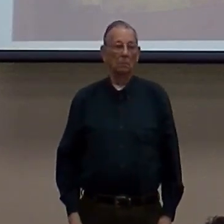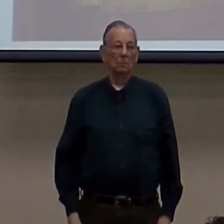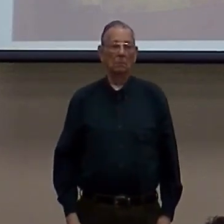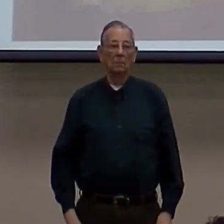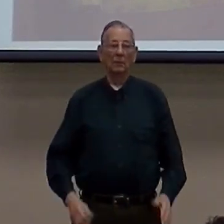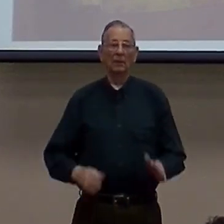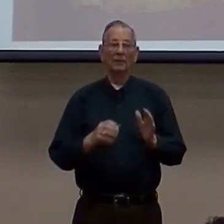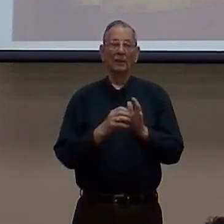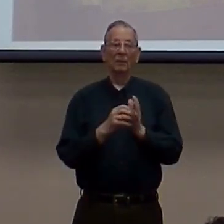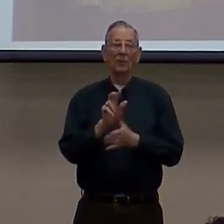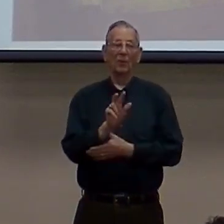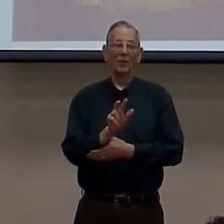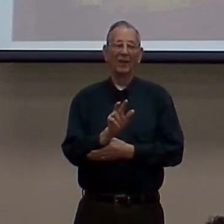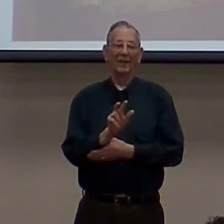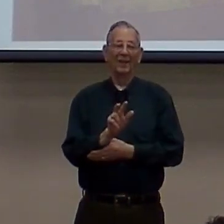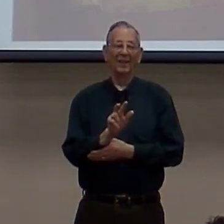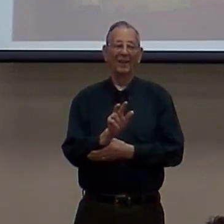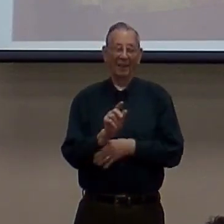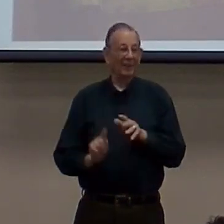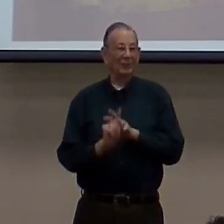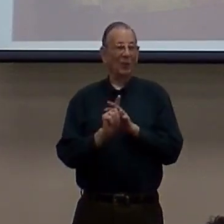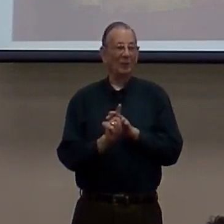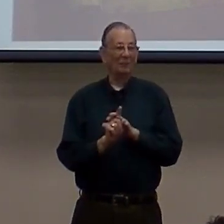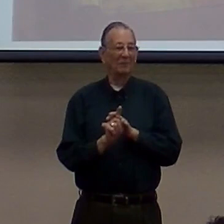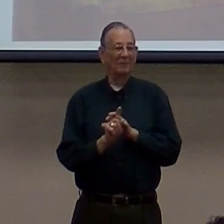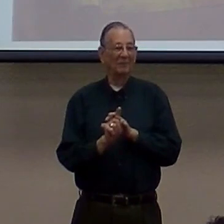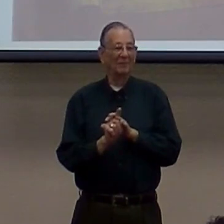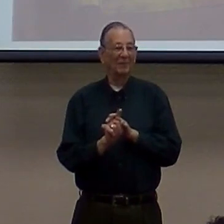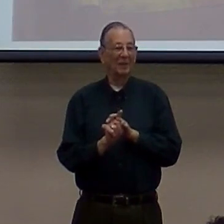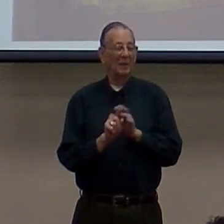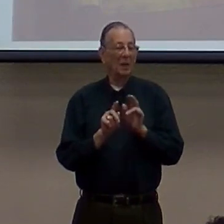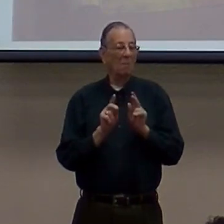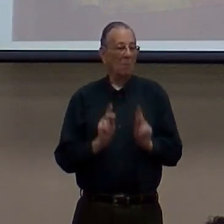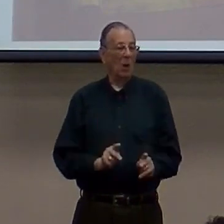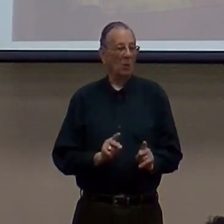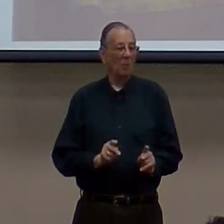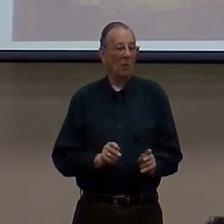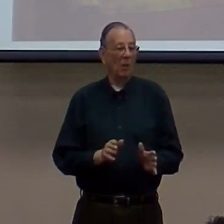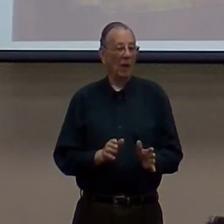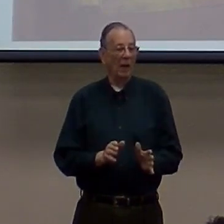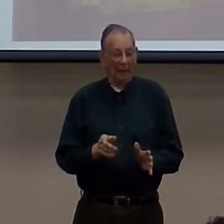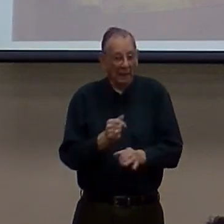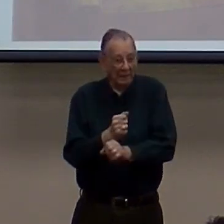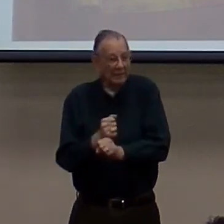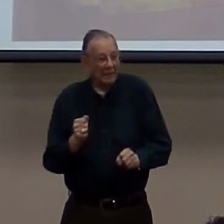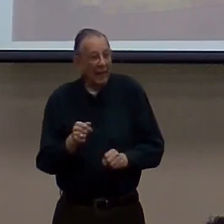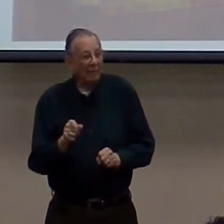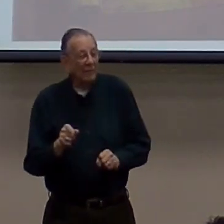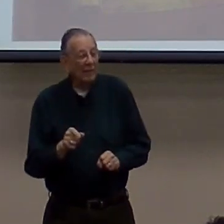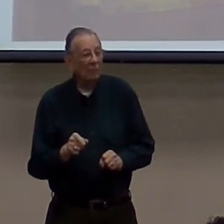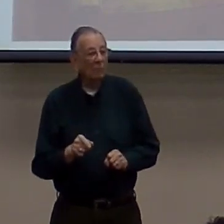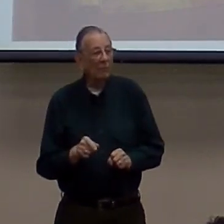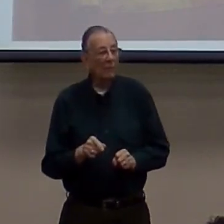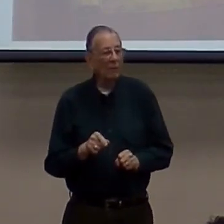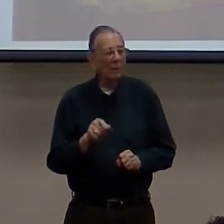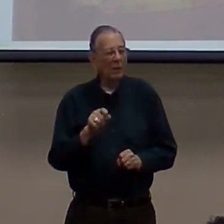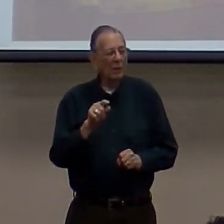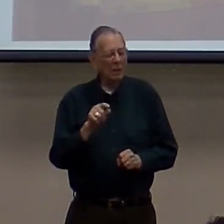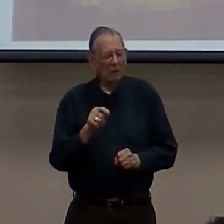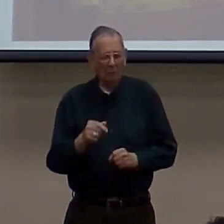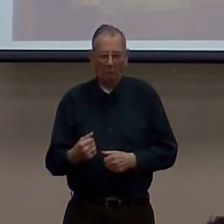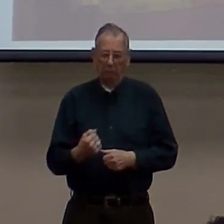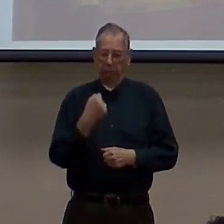3, He shows up in a very personal way. He delivers them. In the threat of